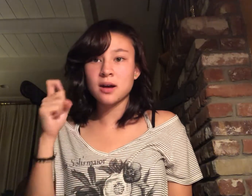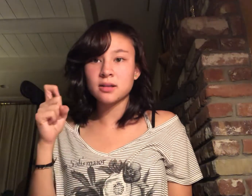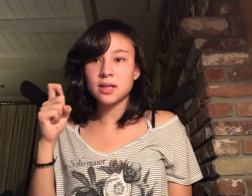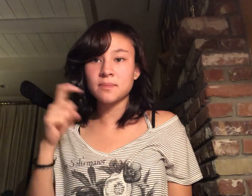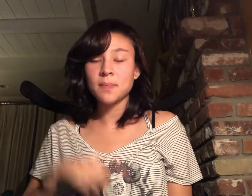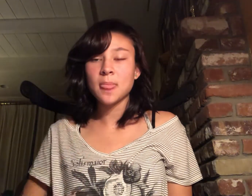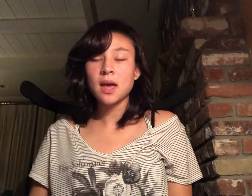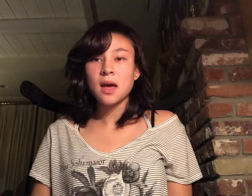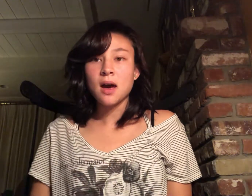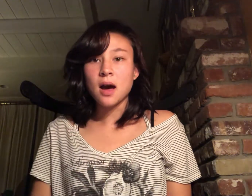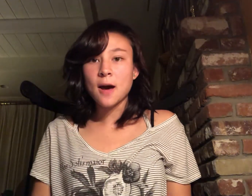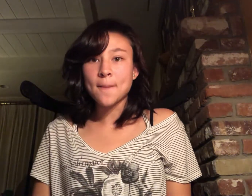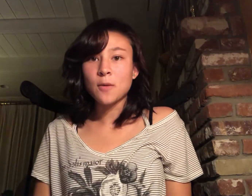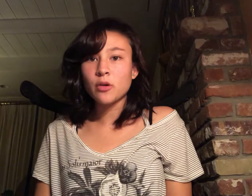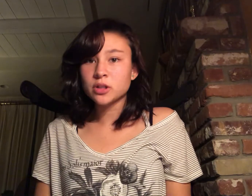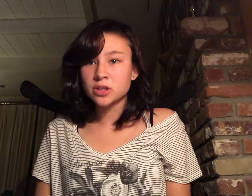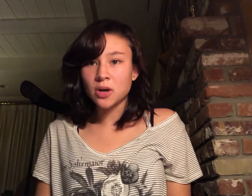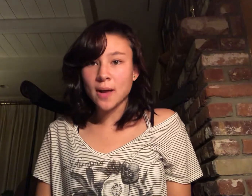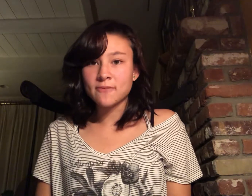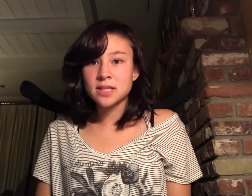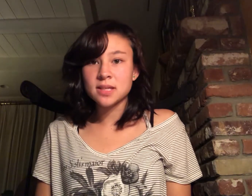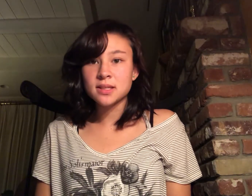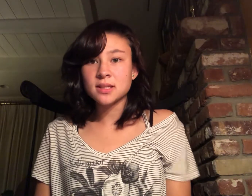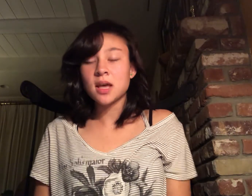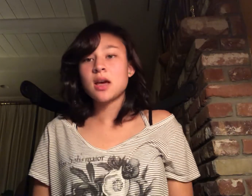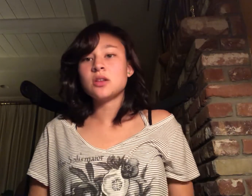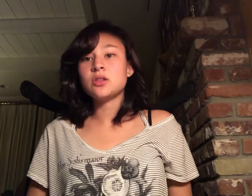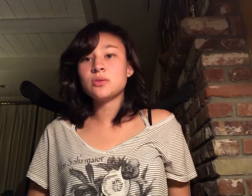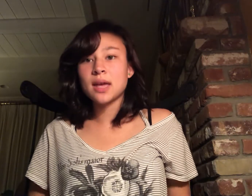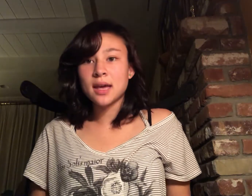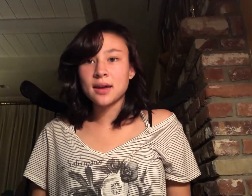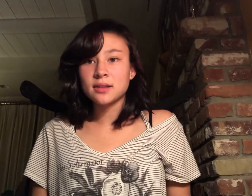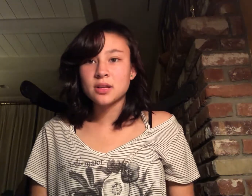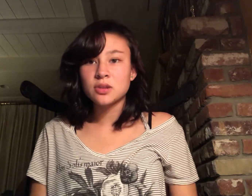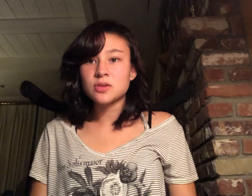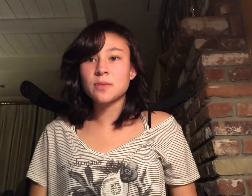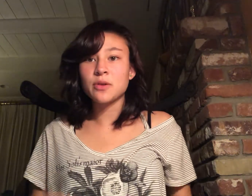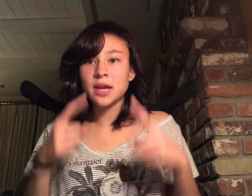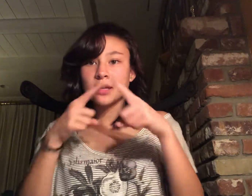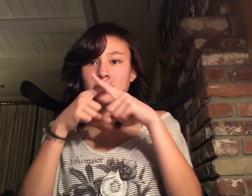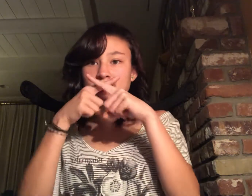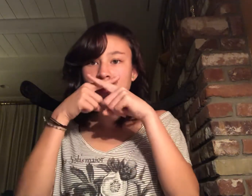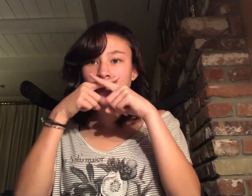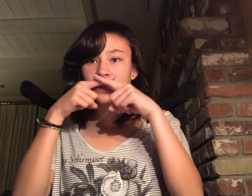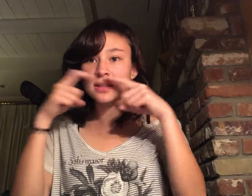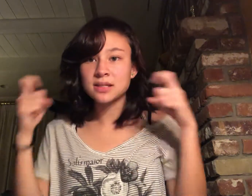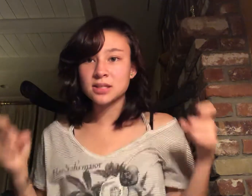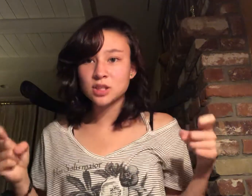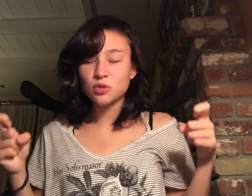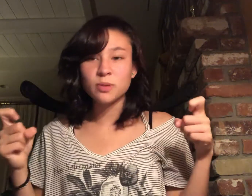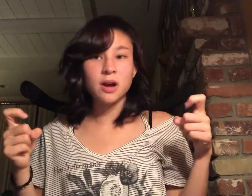Ugly. Or to show emphasis, you can use both hands. This is super